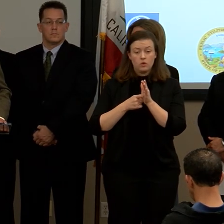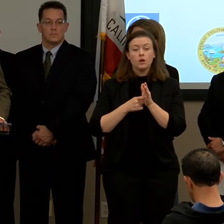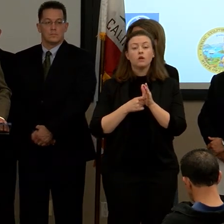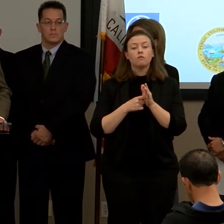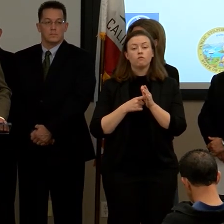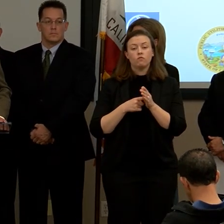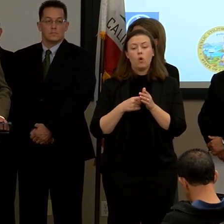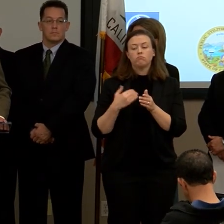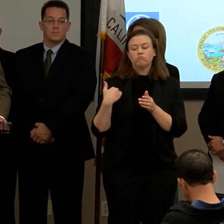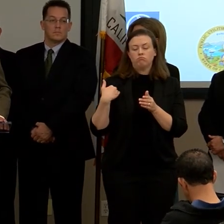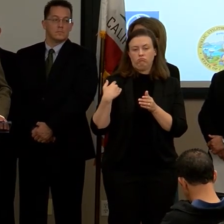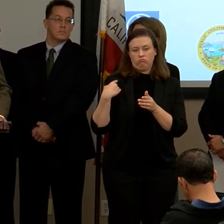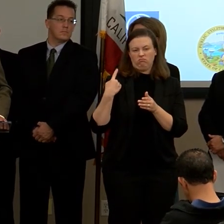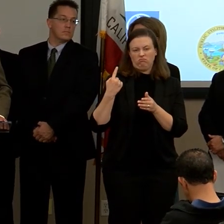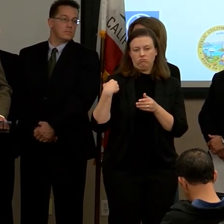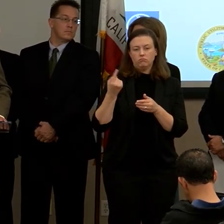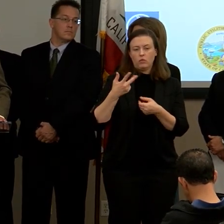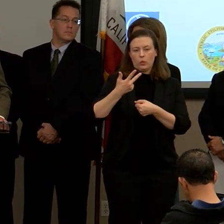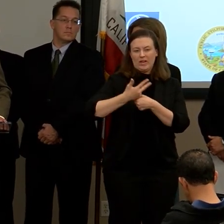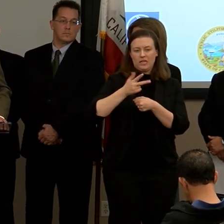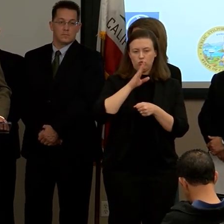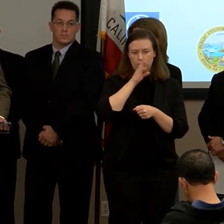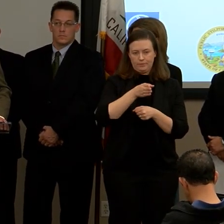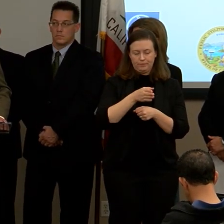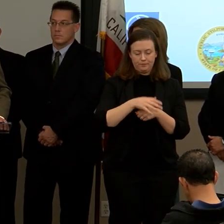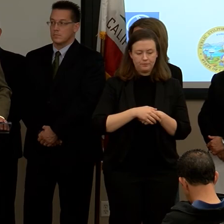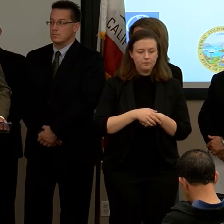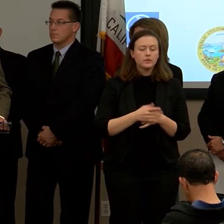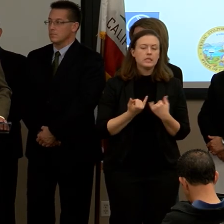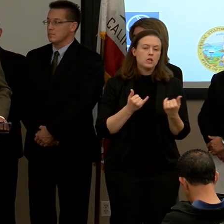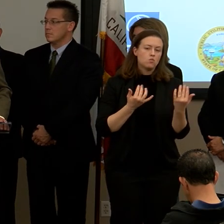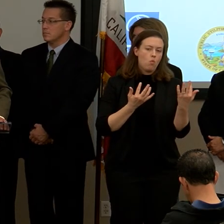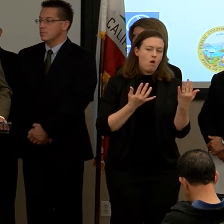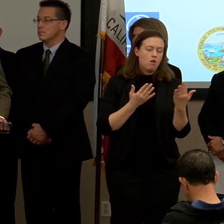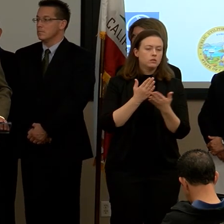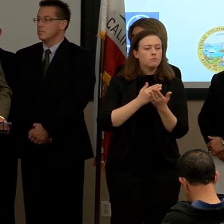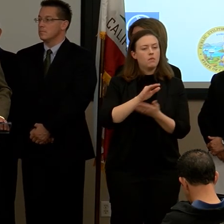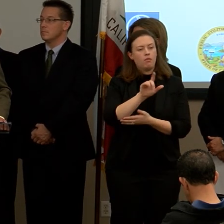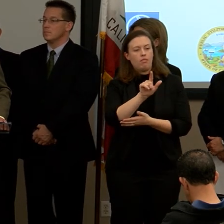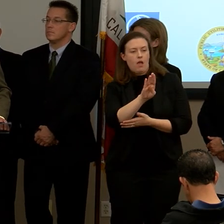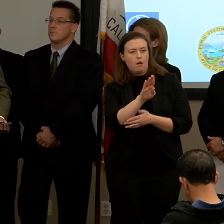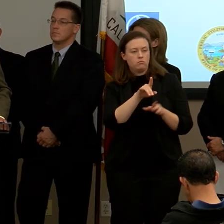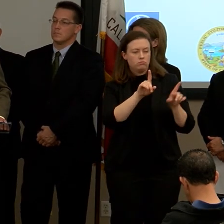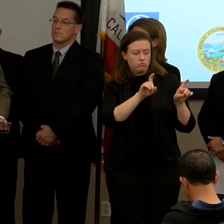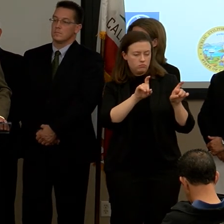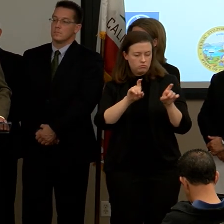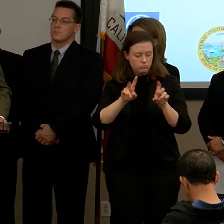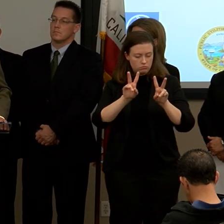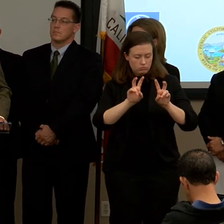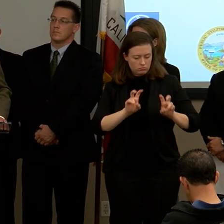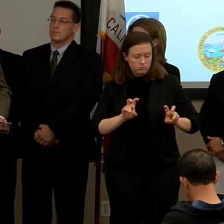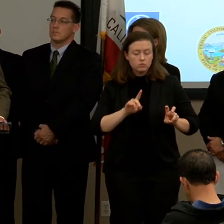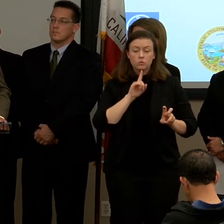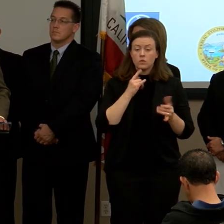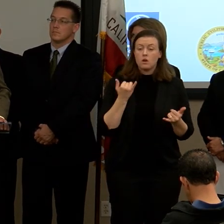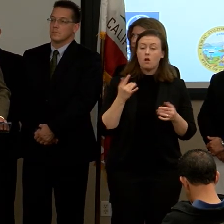last 3 consecutive days. We're still waiting a few laboratory analyses, but we're relying mostly